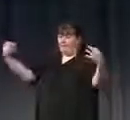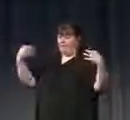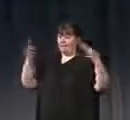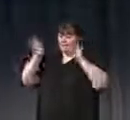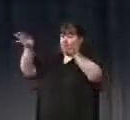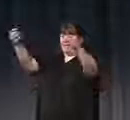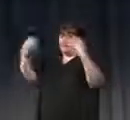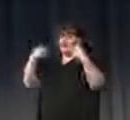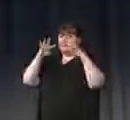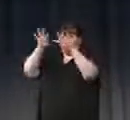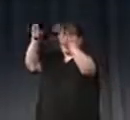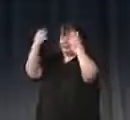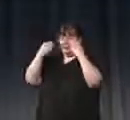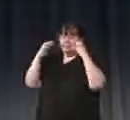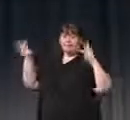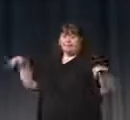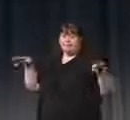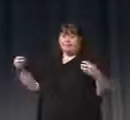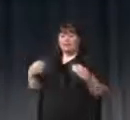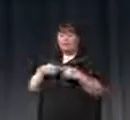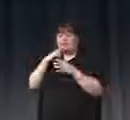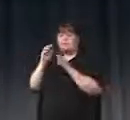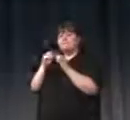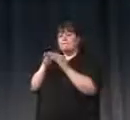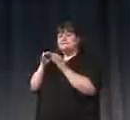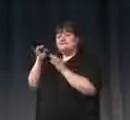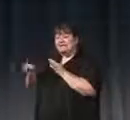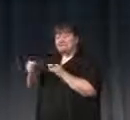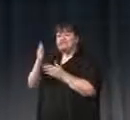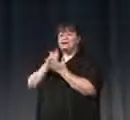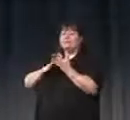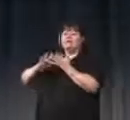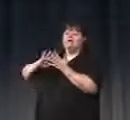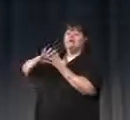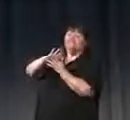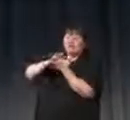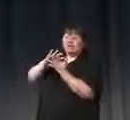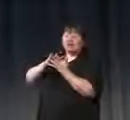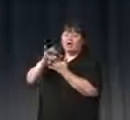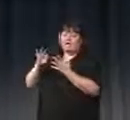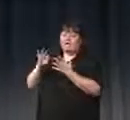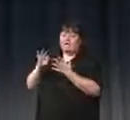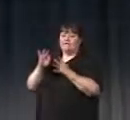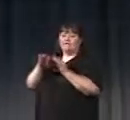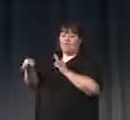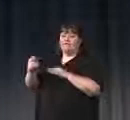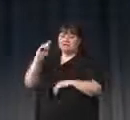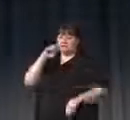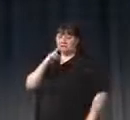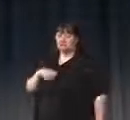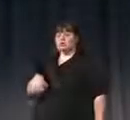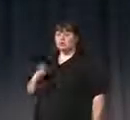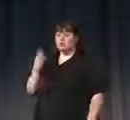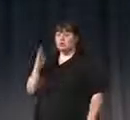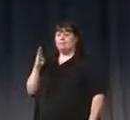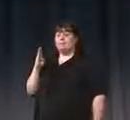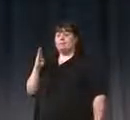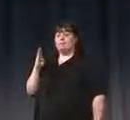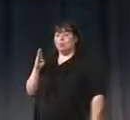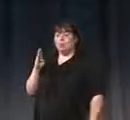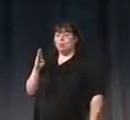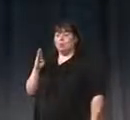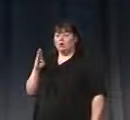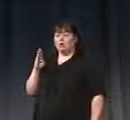Well, they produce delayed and usually slightly filtered copies of the original sound. So the blue waveform here would be the sound that would